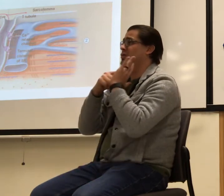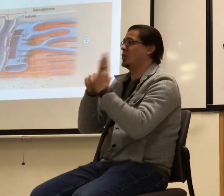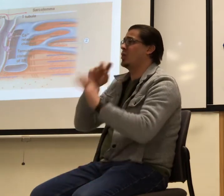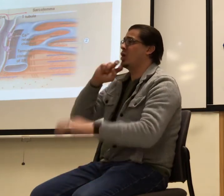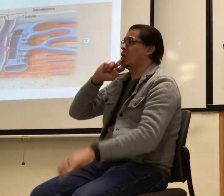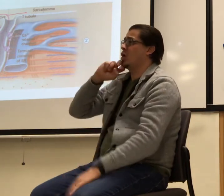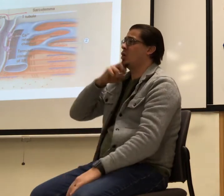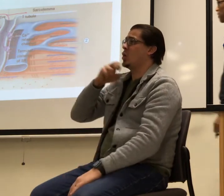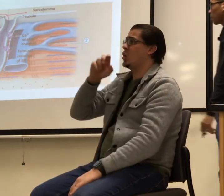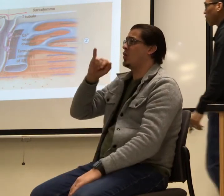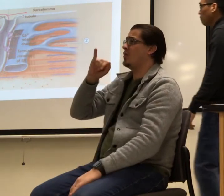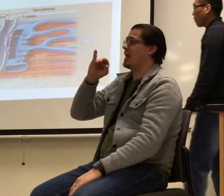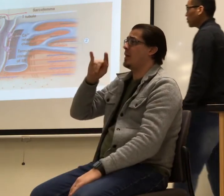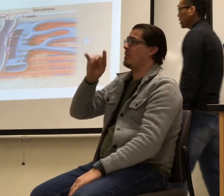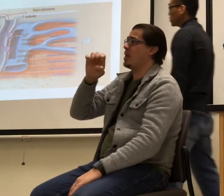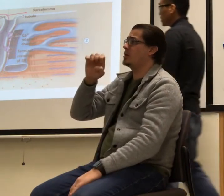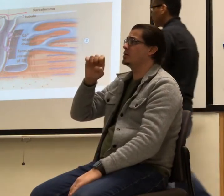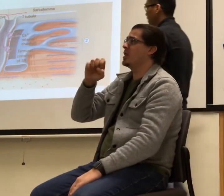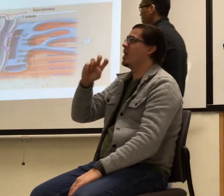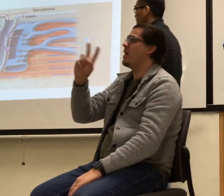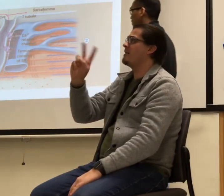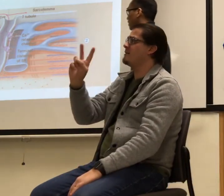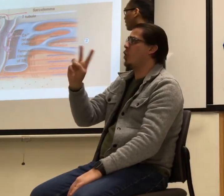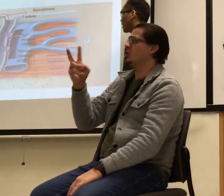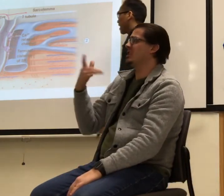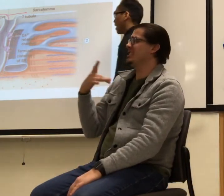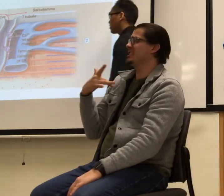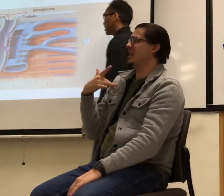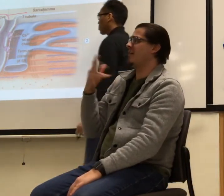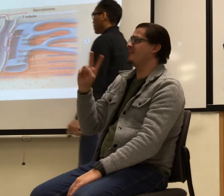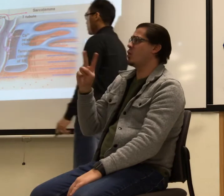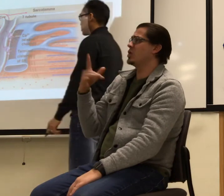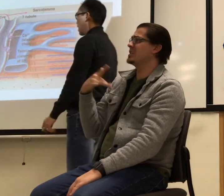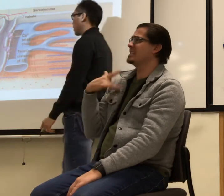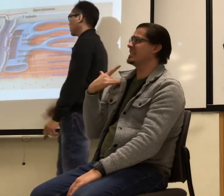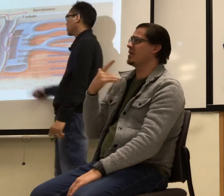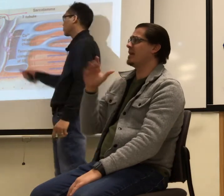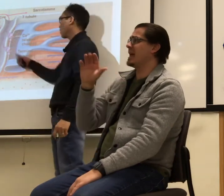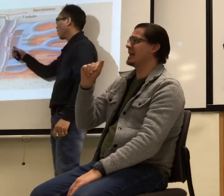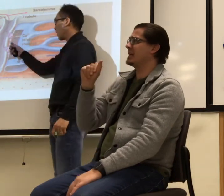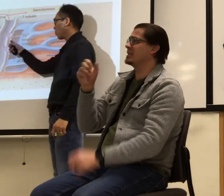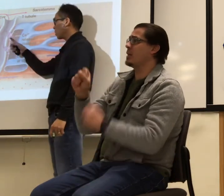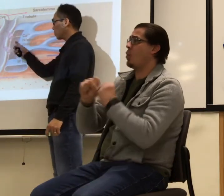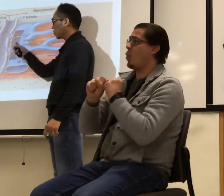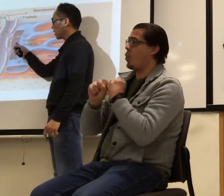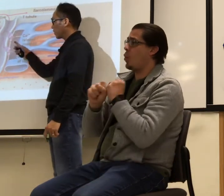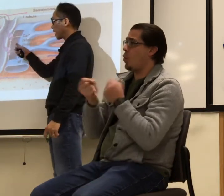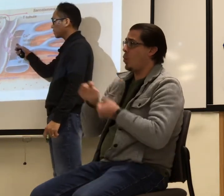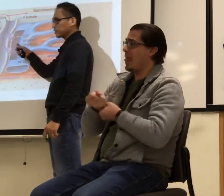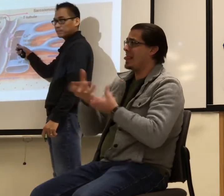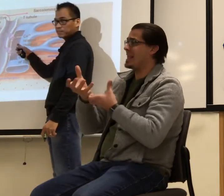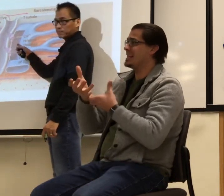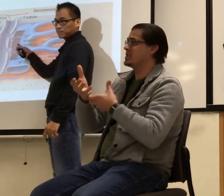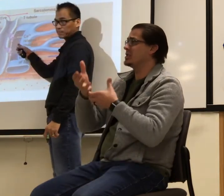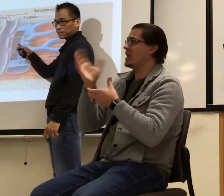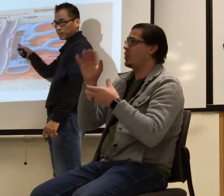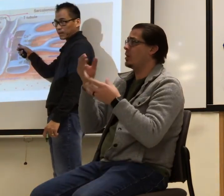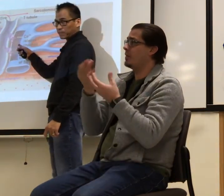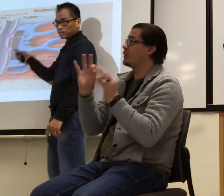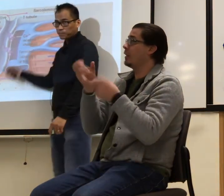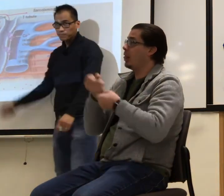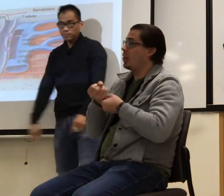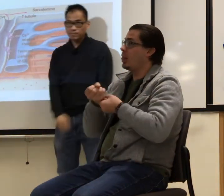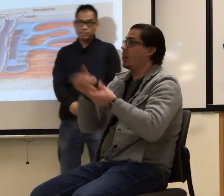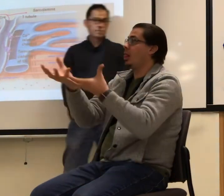nerve impulse arrives, there are voltage-sensitive calcium release channels that will liberate calcium.